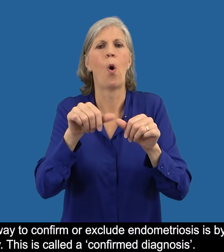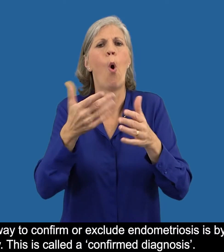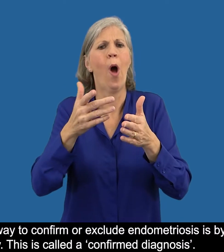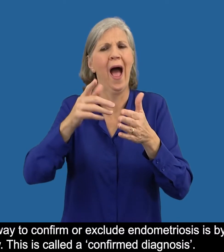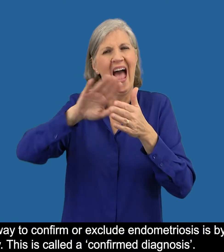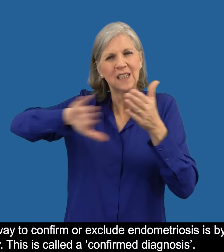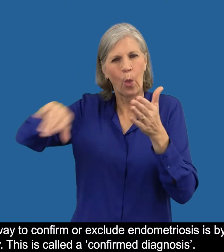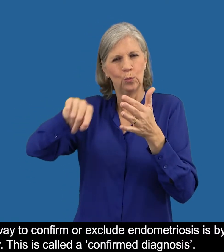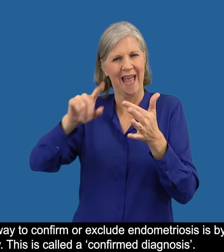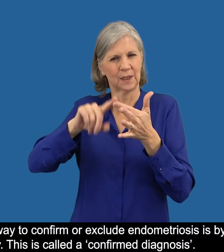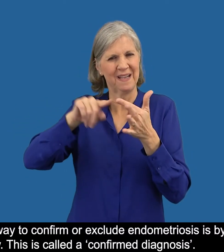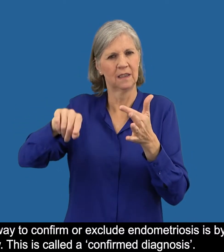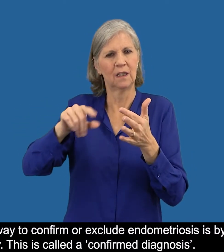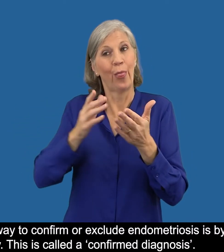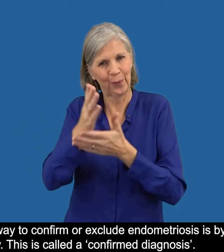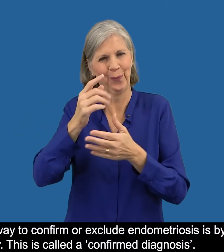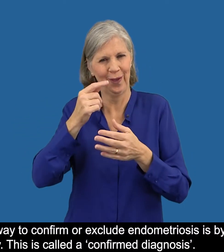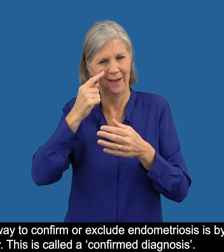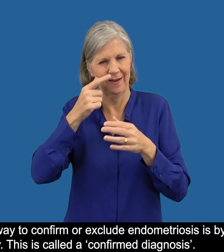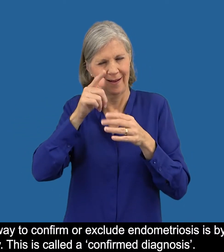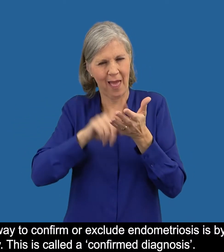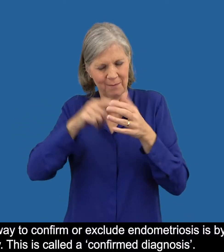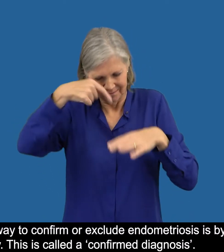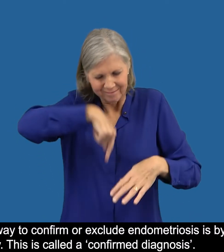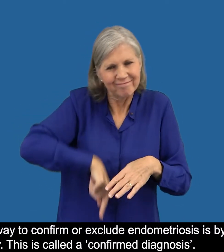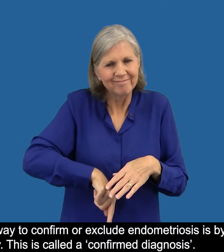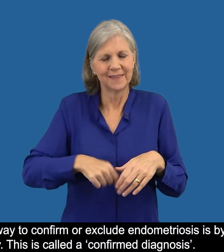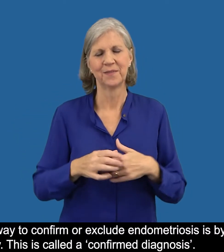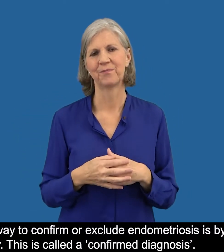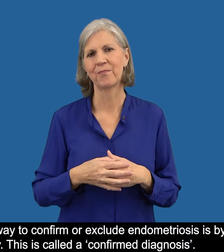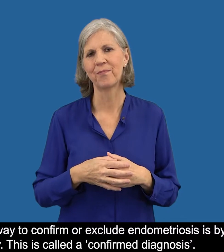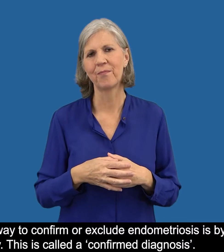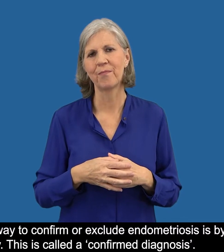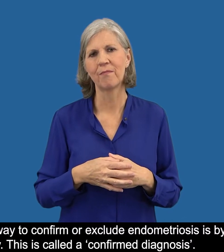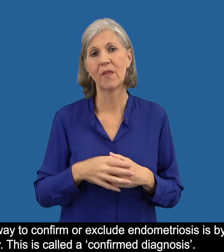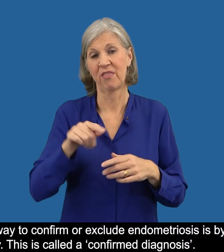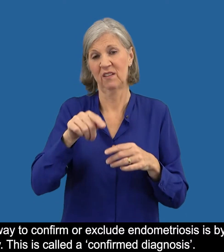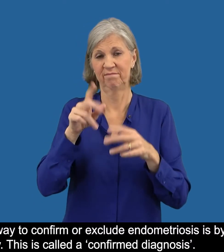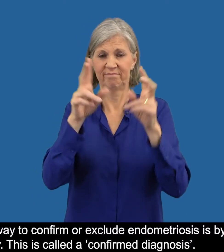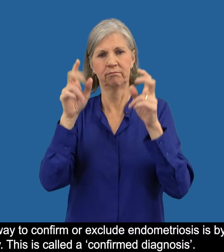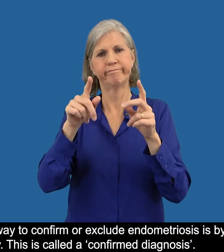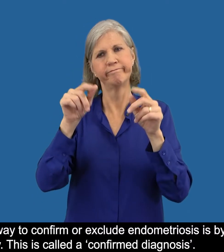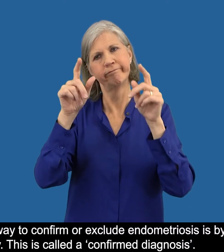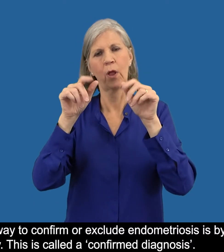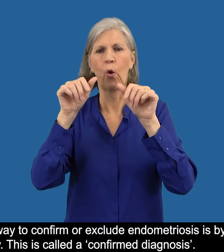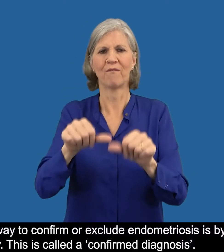The only definitive way to confirm or exclude endometriosis is by a laparoscopy. This is called a